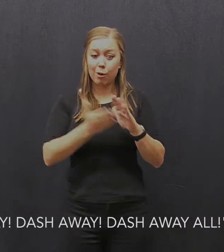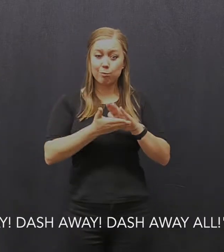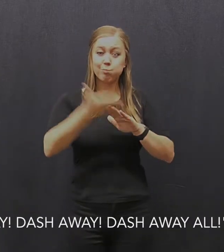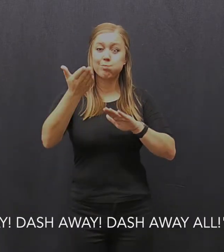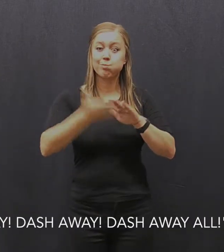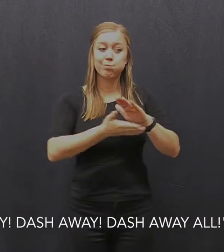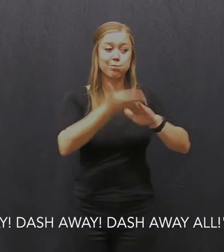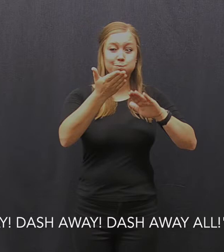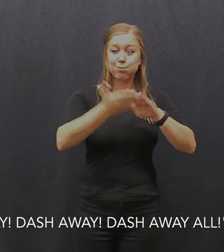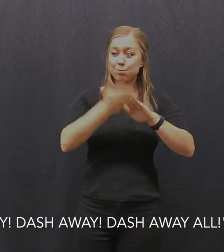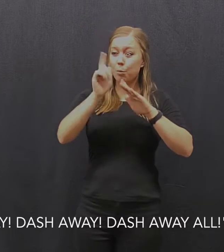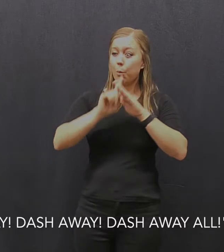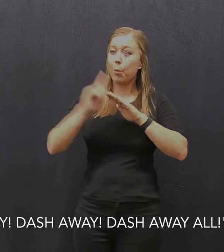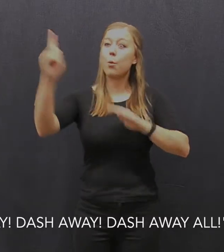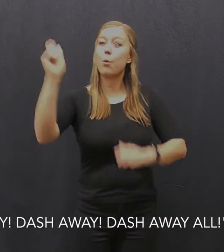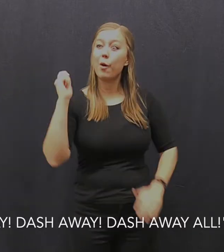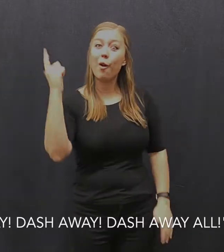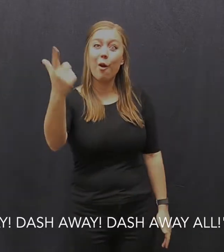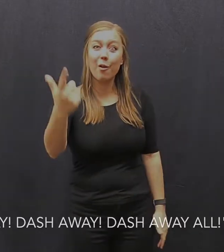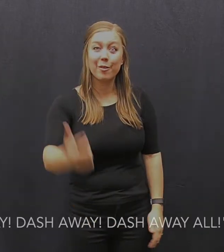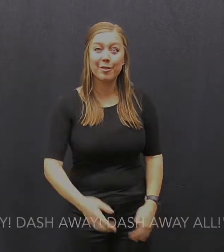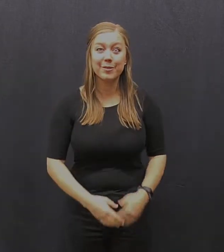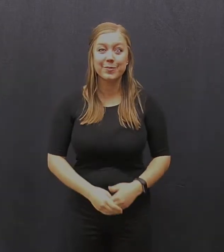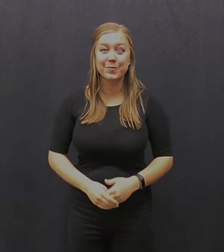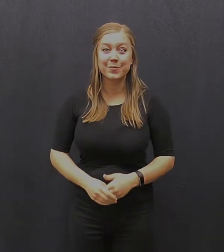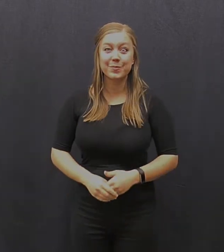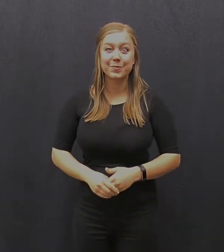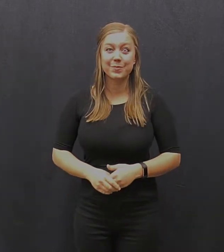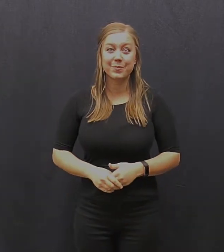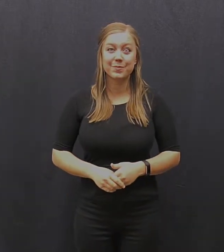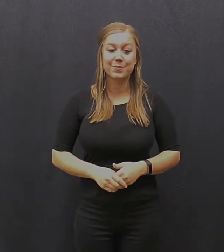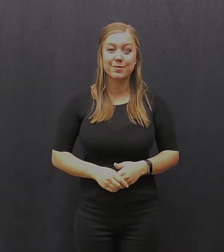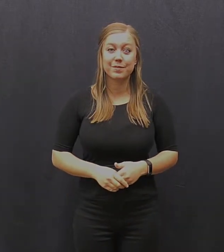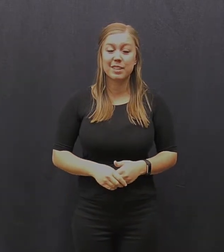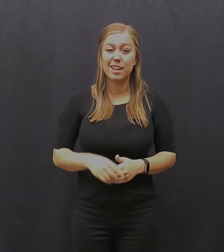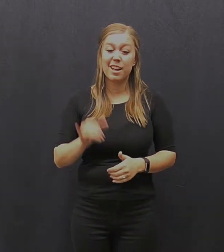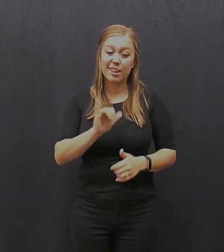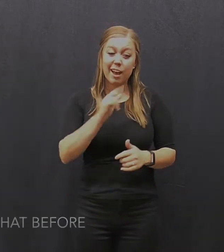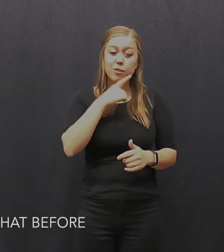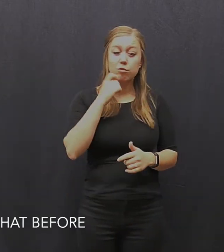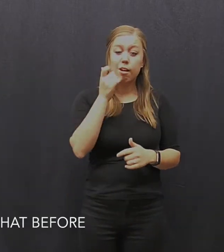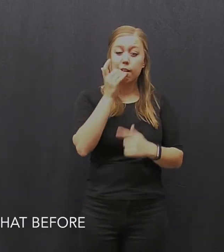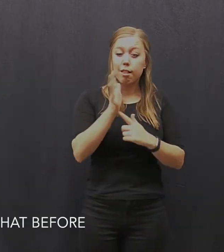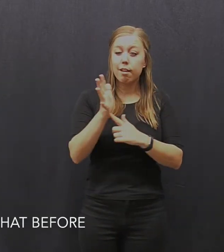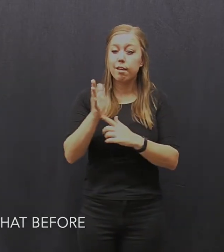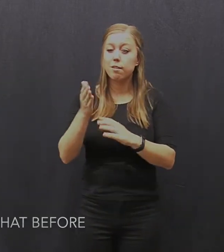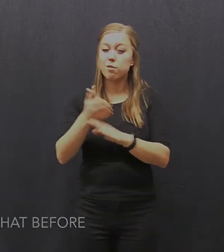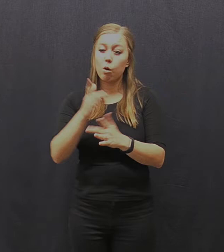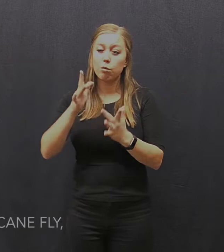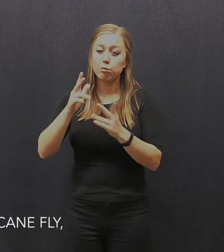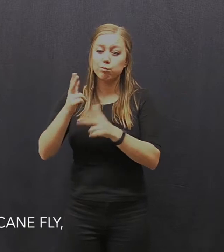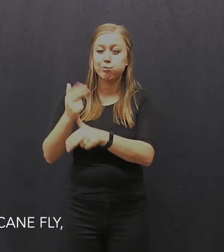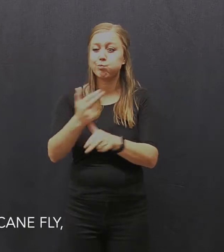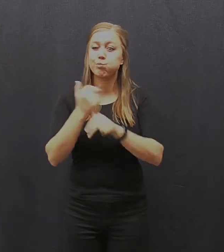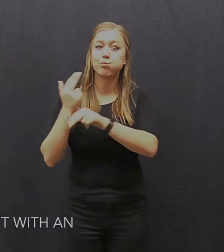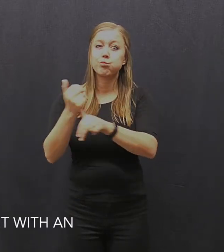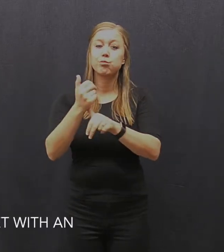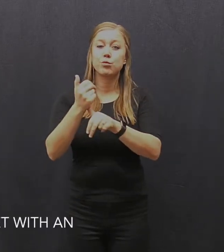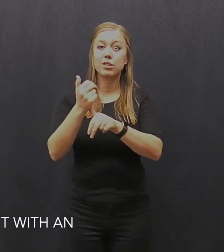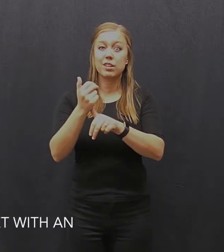away, dash away, dash away all. As dry leaves that before the wild hurricane fly, when they meet with